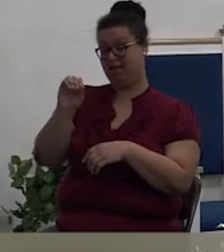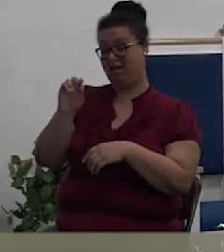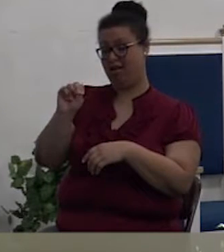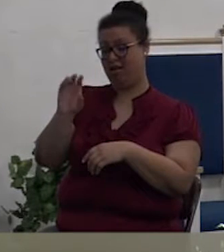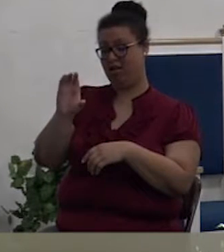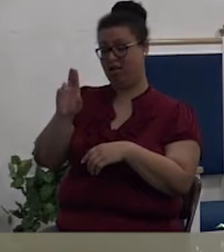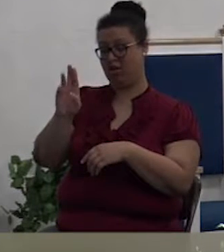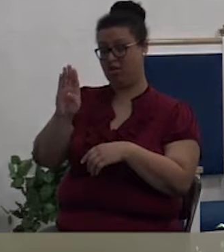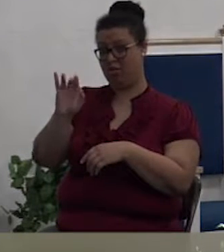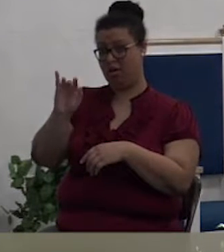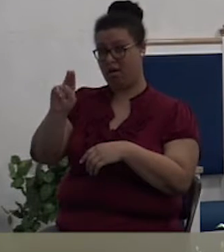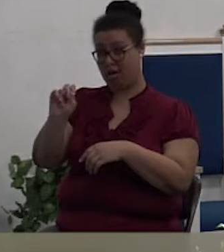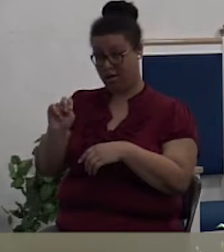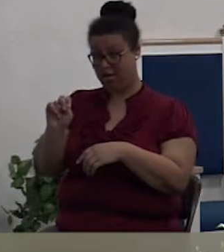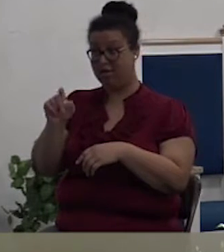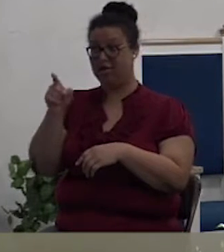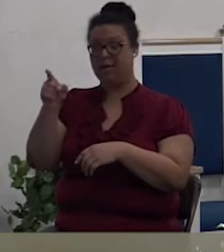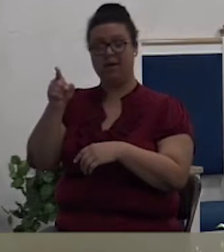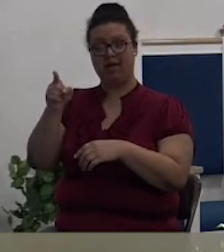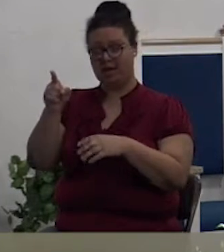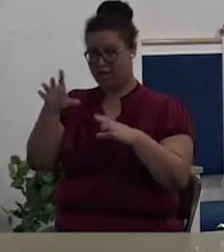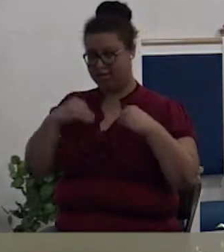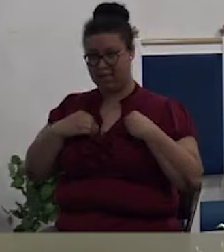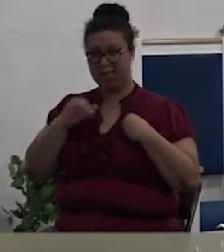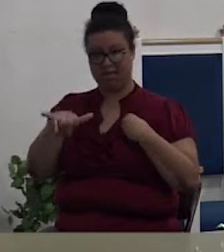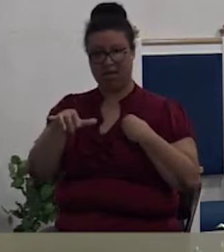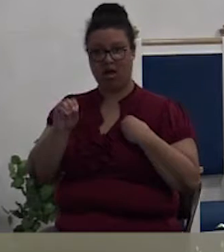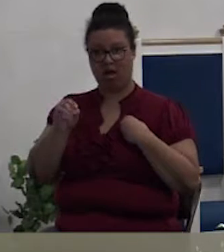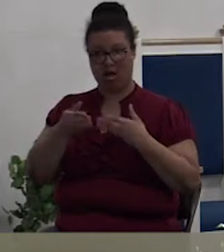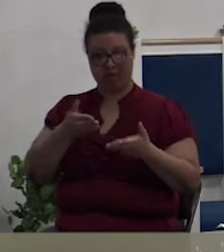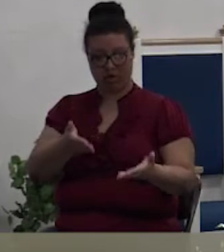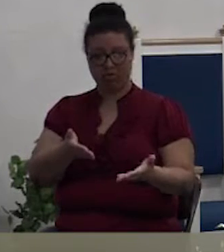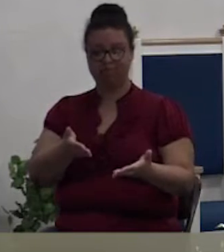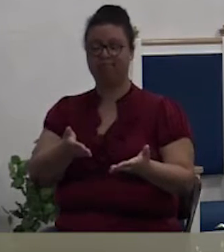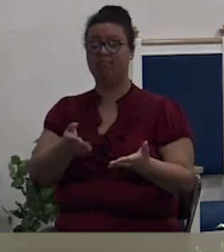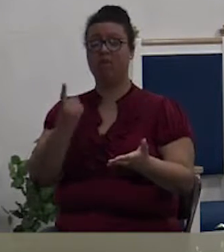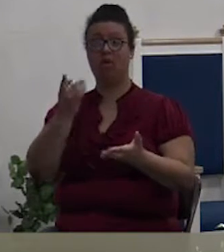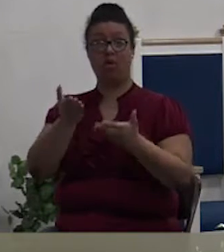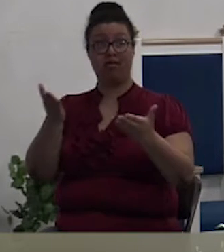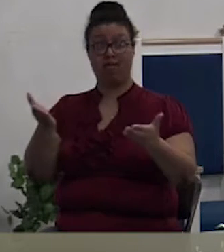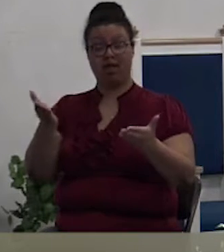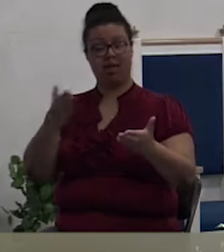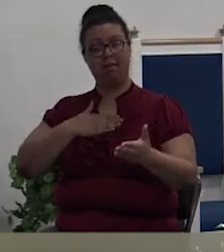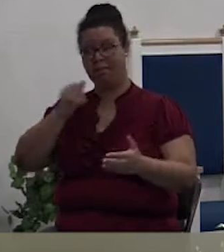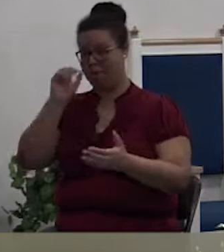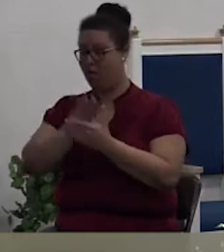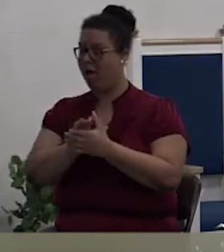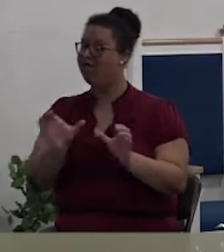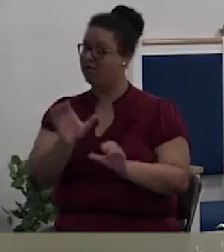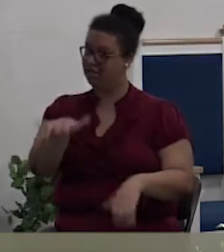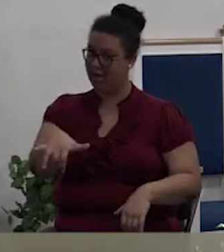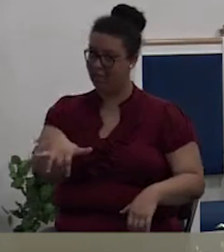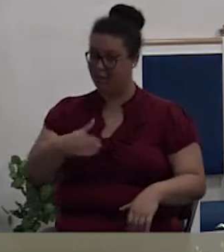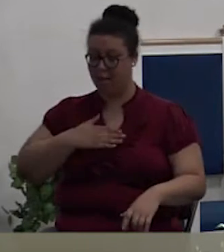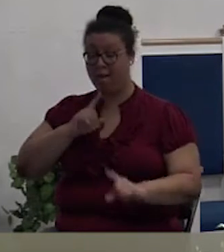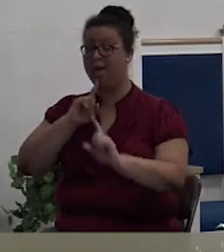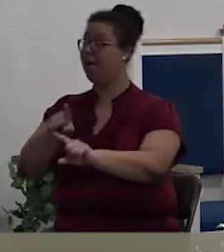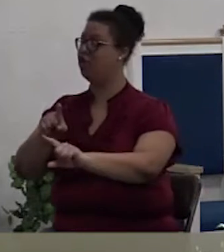offer. Amen. Now I just want y'all to know one thing right now. If my wife does that, my answer is